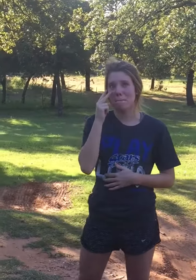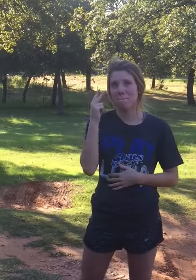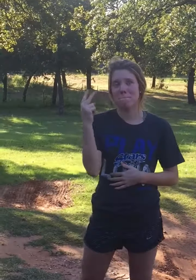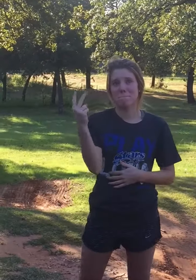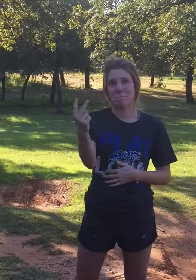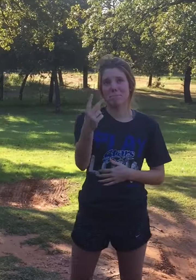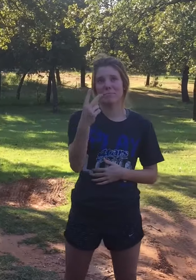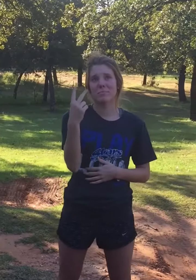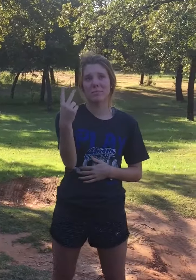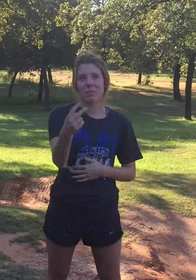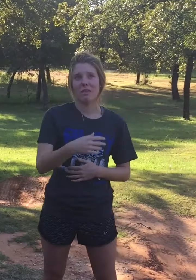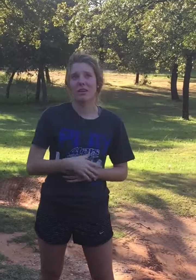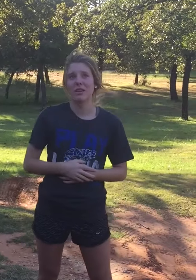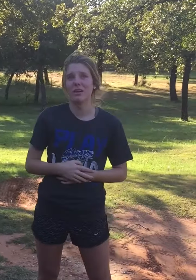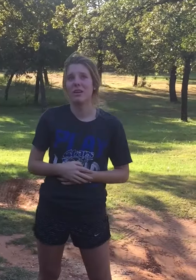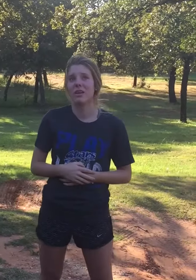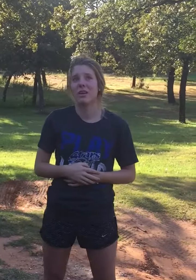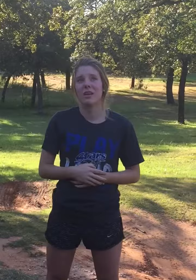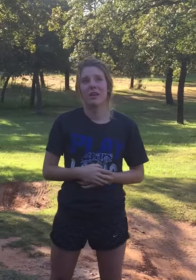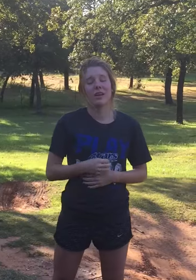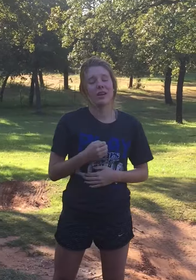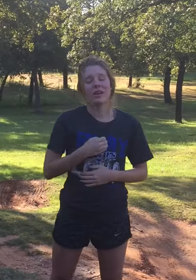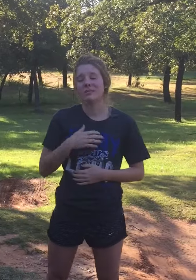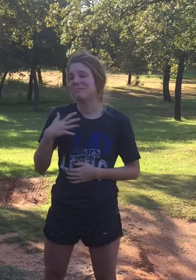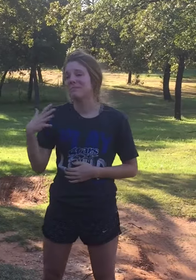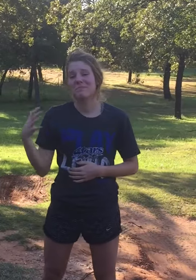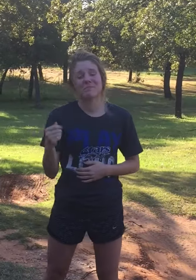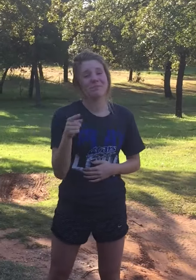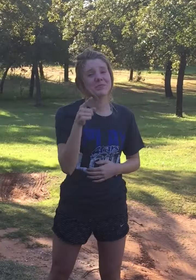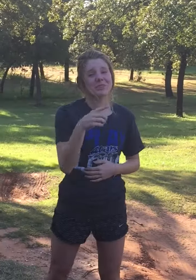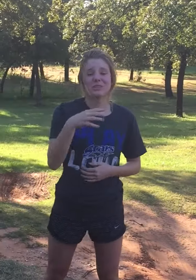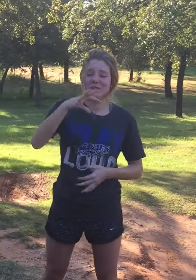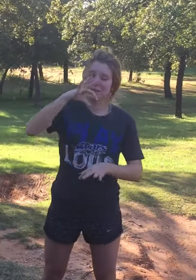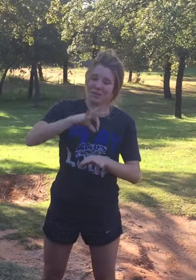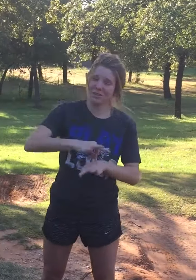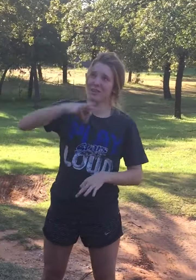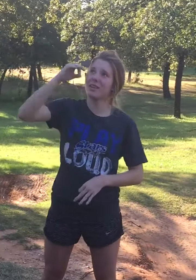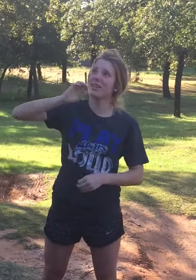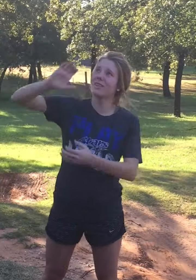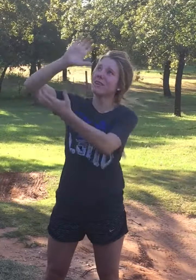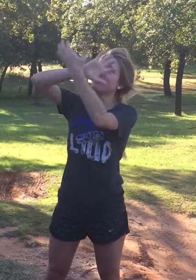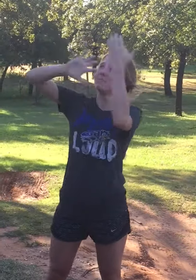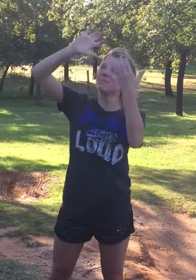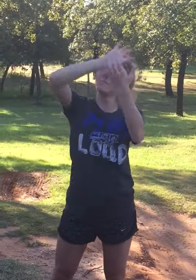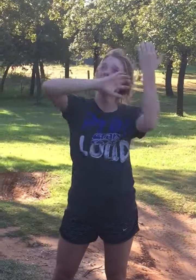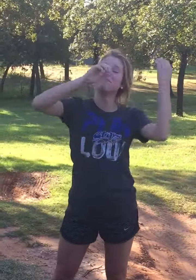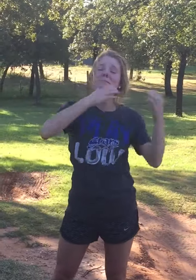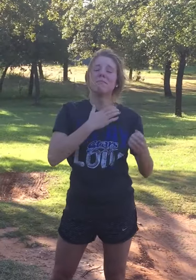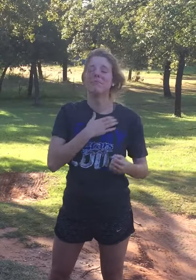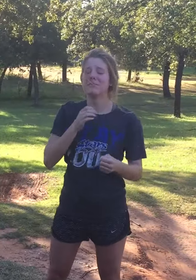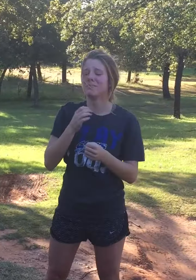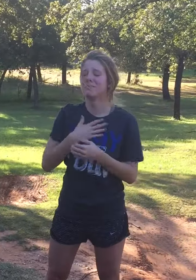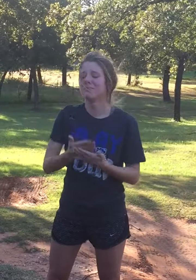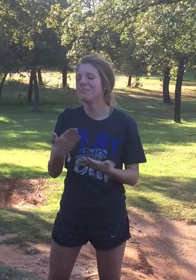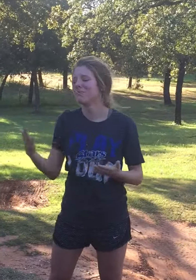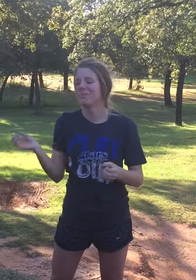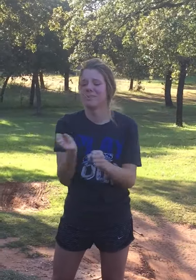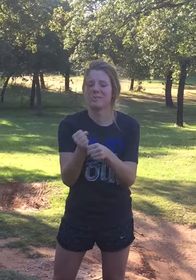see. If somehow you could find that cloud with my stuff locked